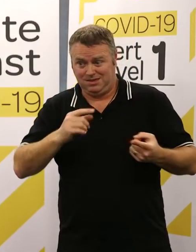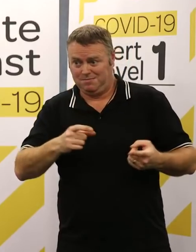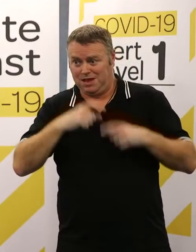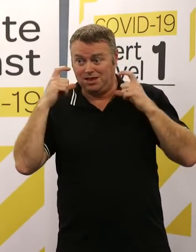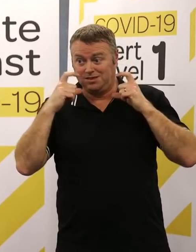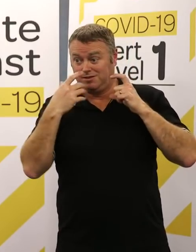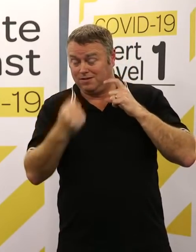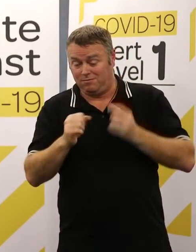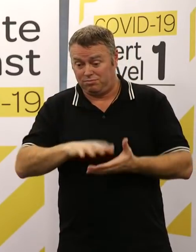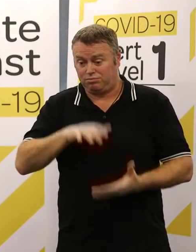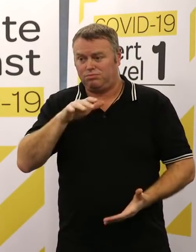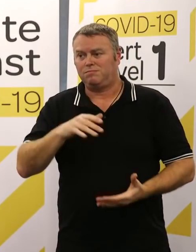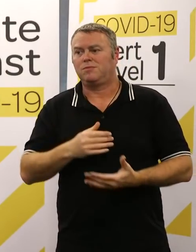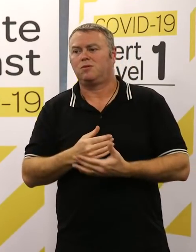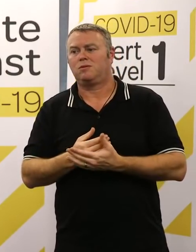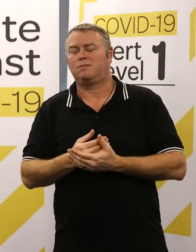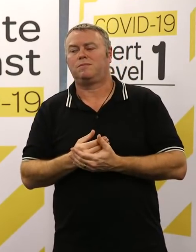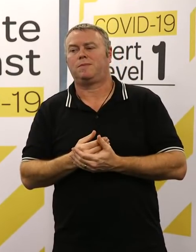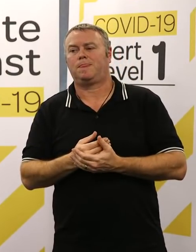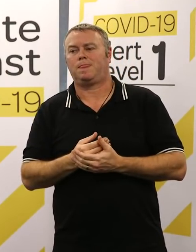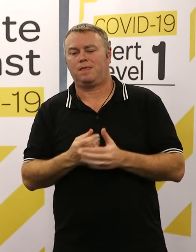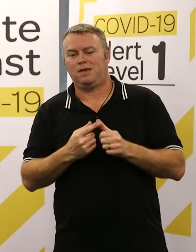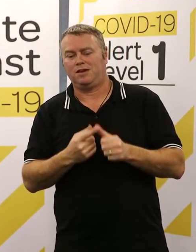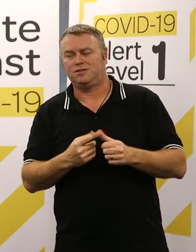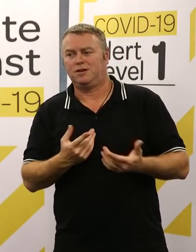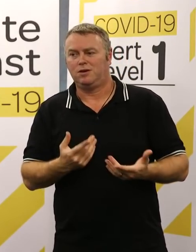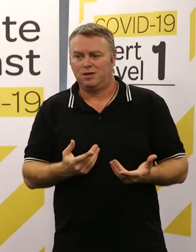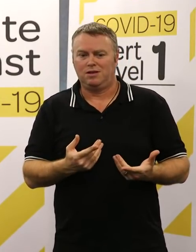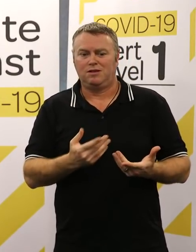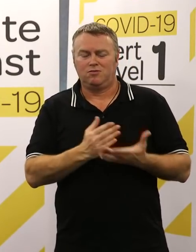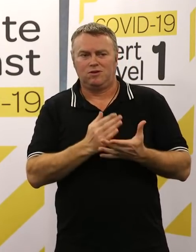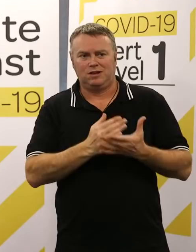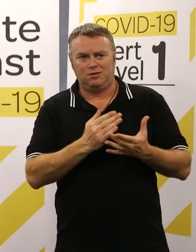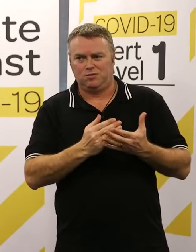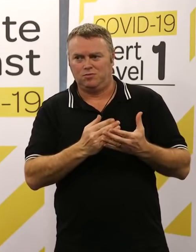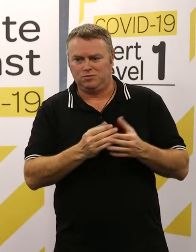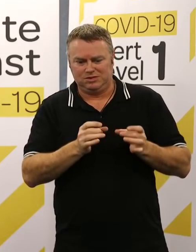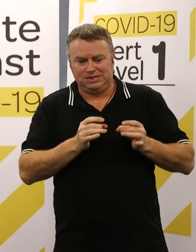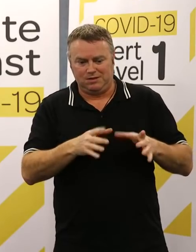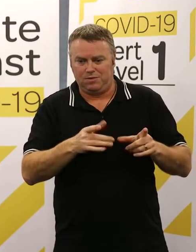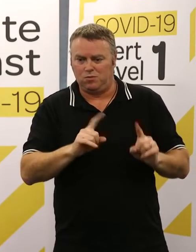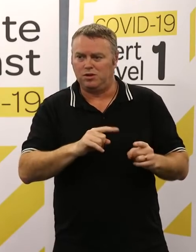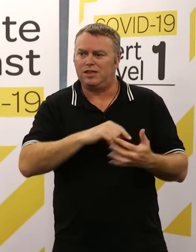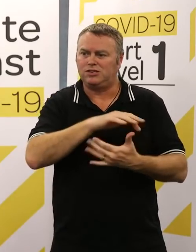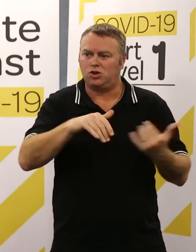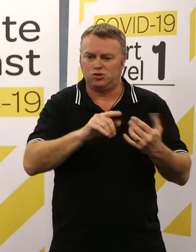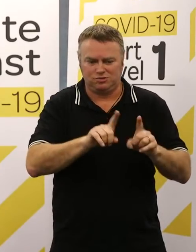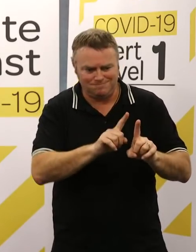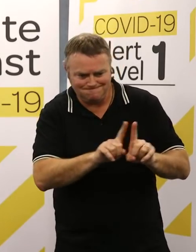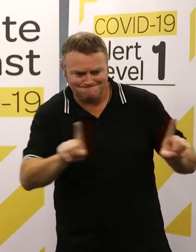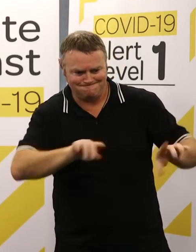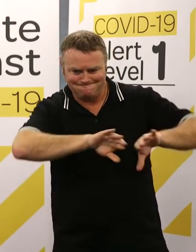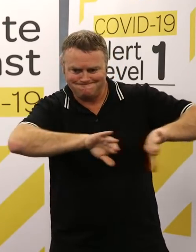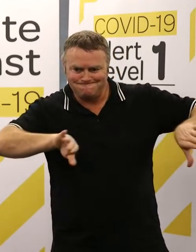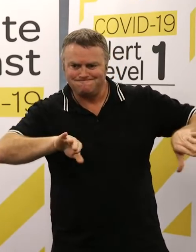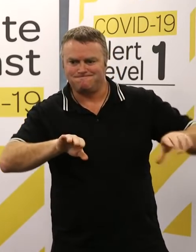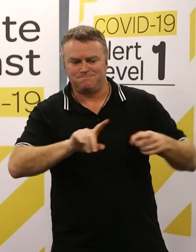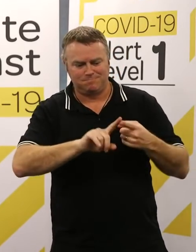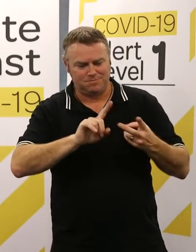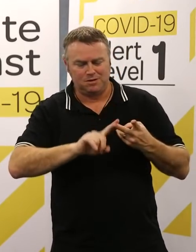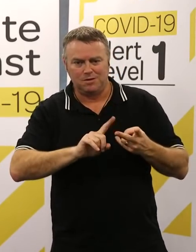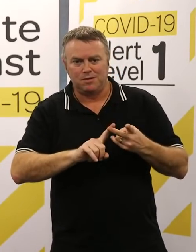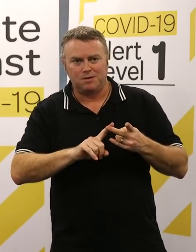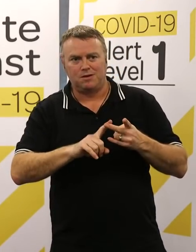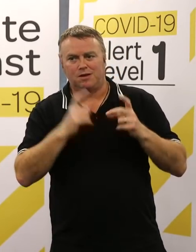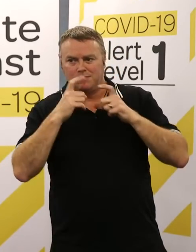will be those basic public health precautions, including the social distancing. And even in countries where they are recommending wide use of